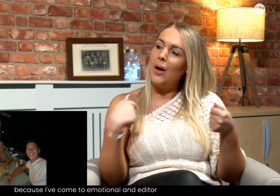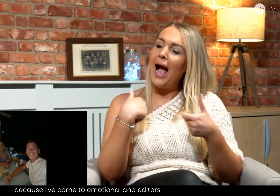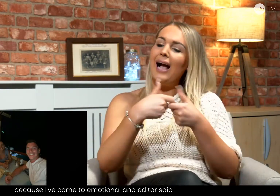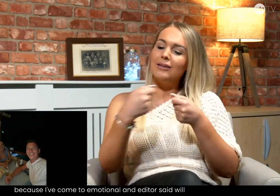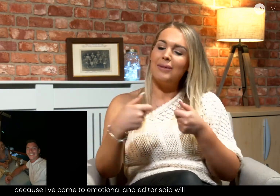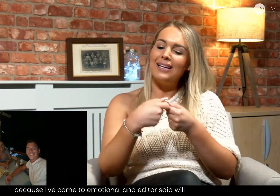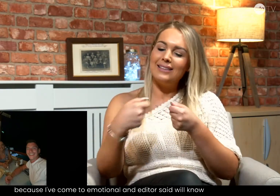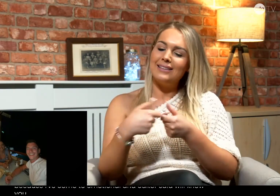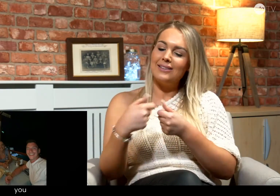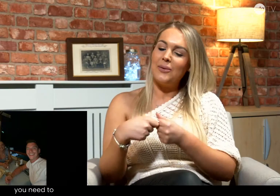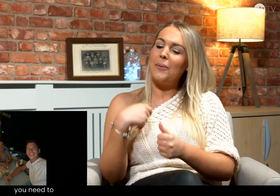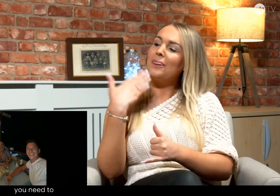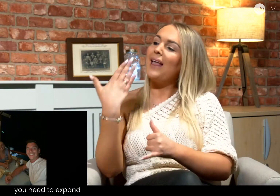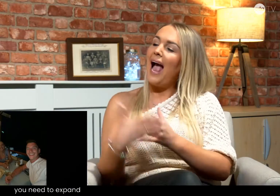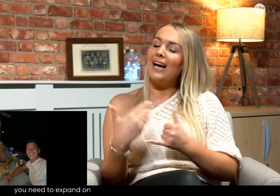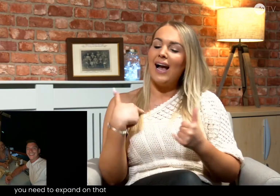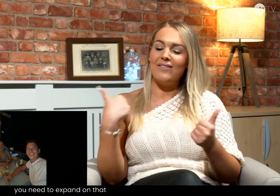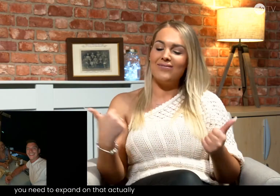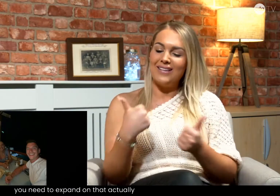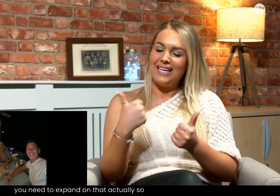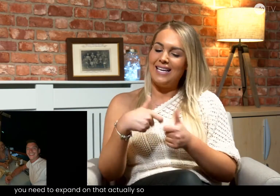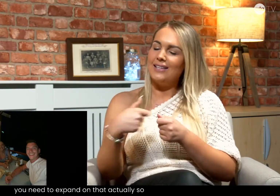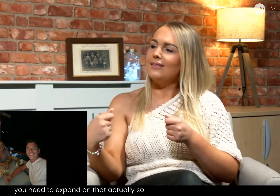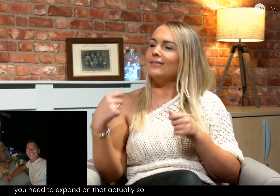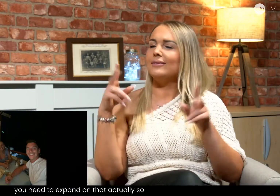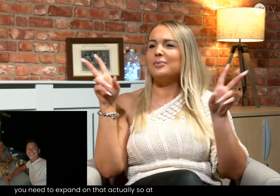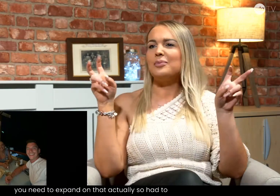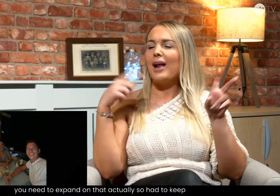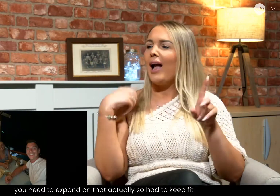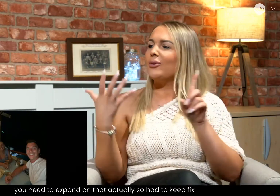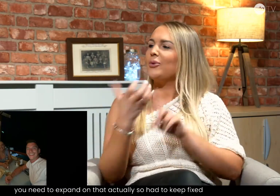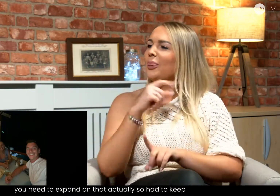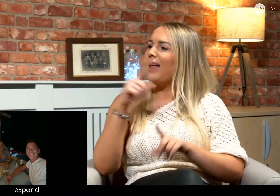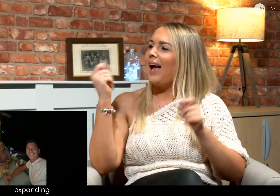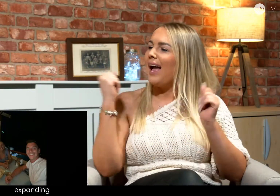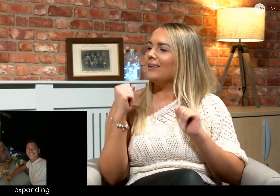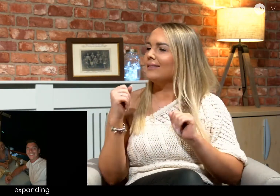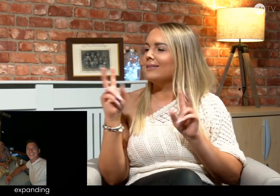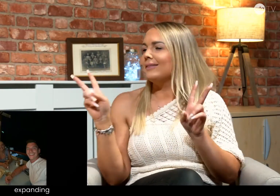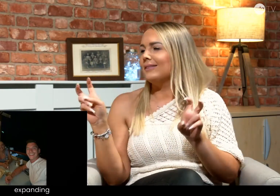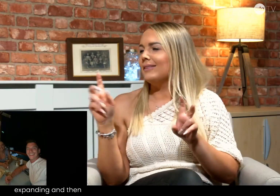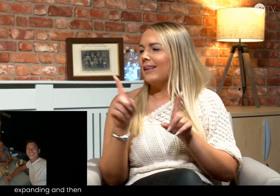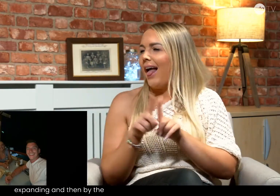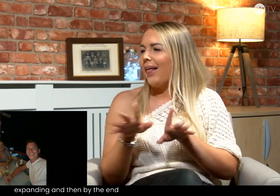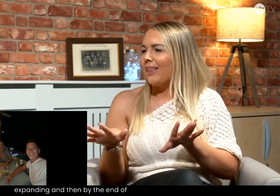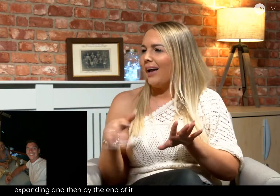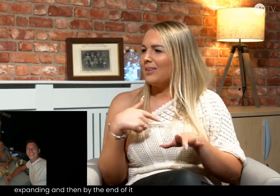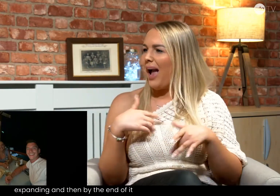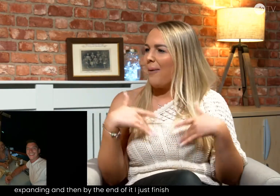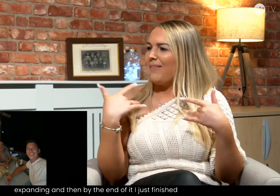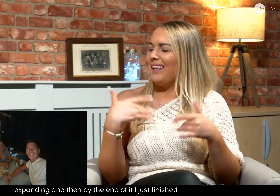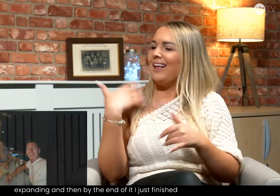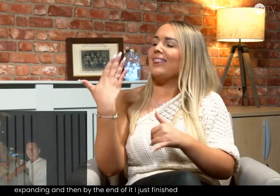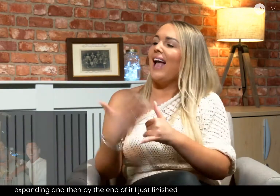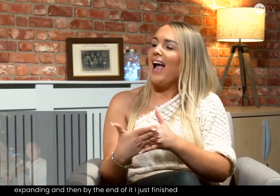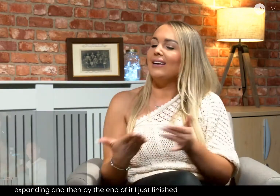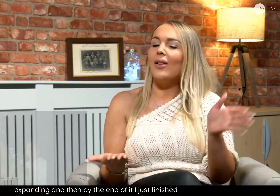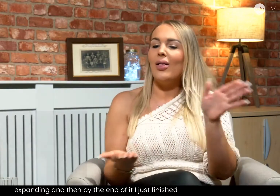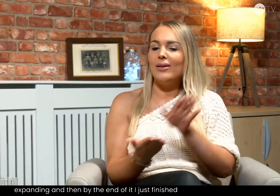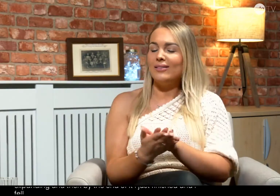on that, actually. So I had to keep expanding. And then by the end of it, I'd finished. And I felt like,